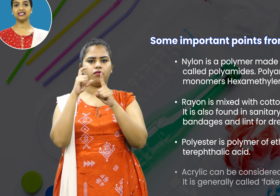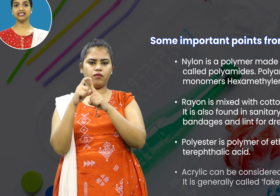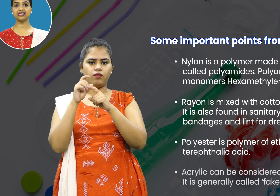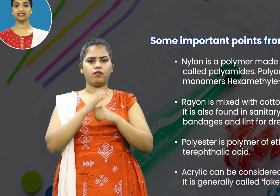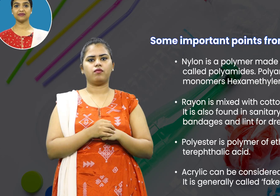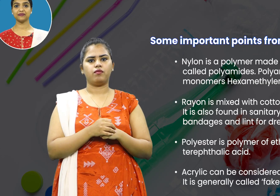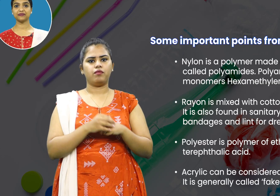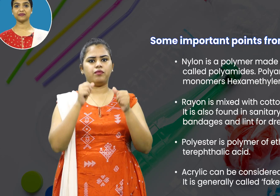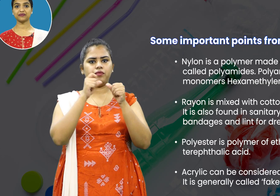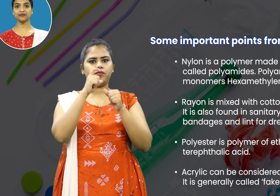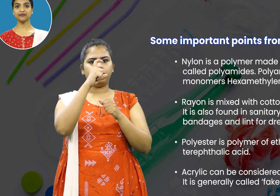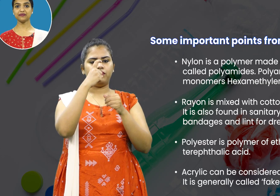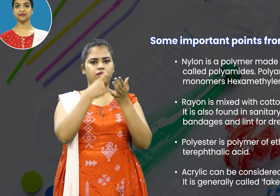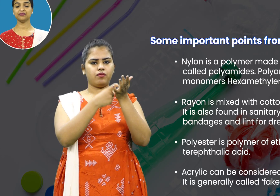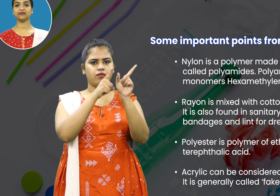Acrylic